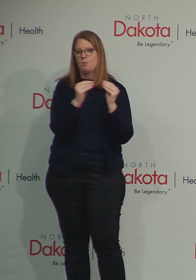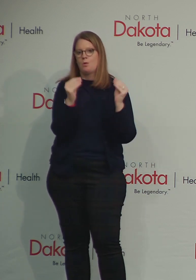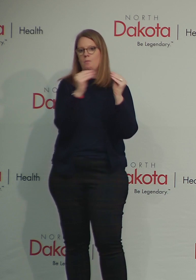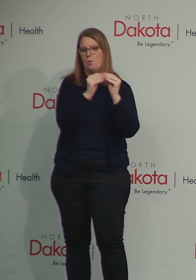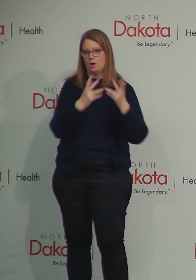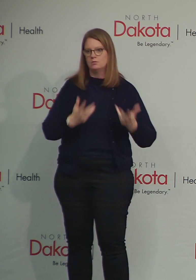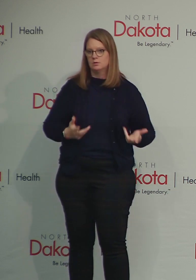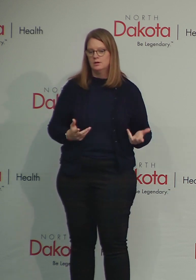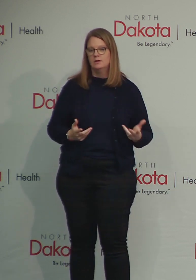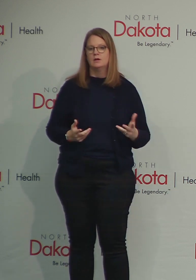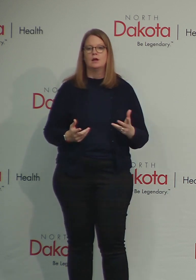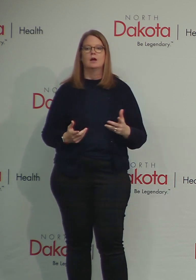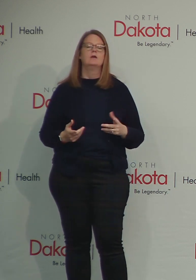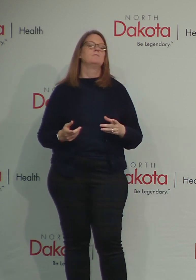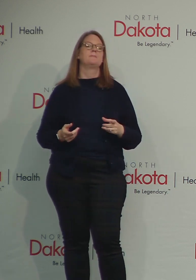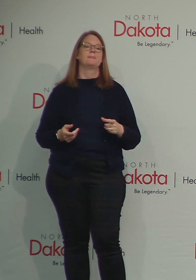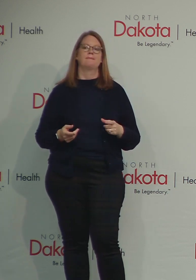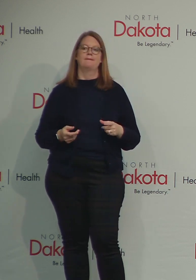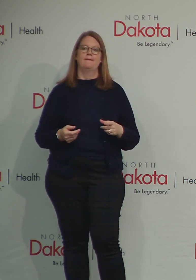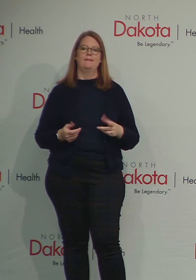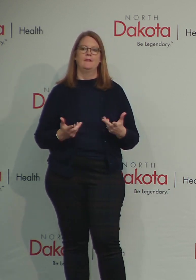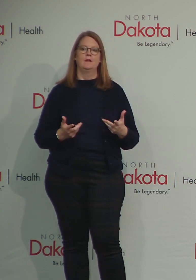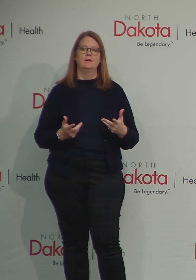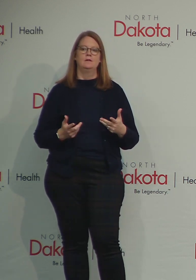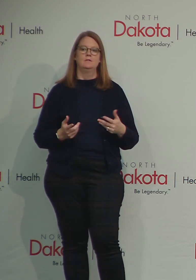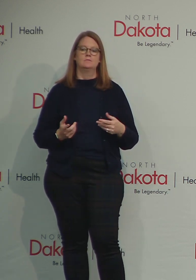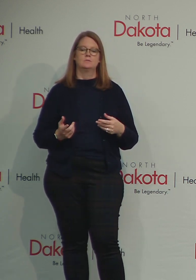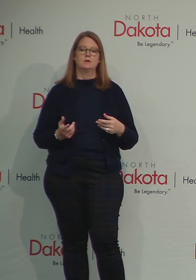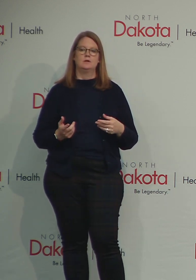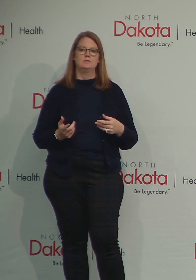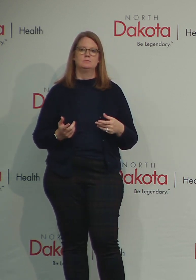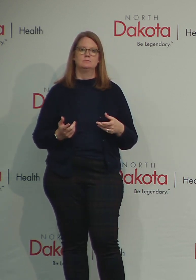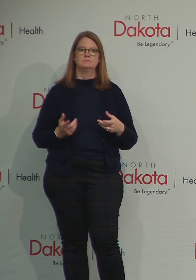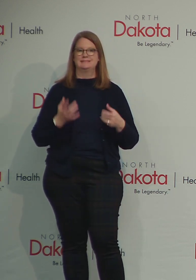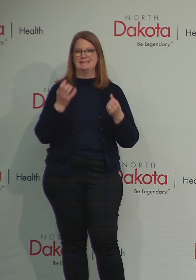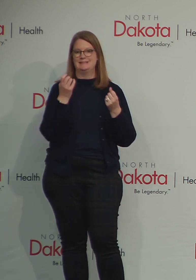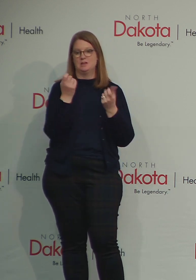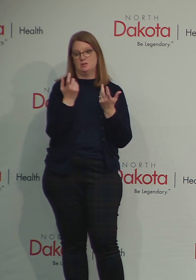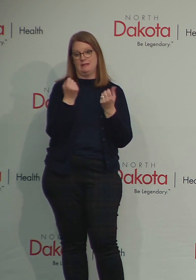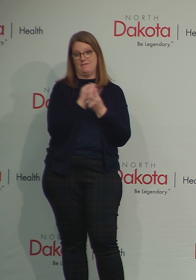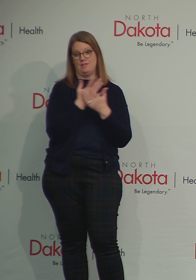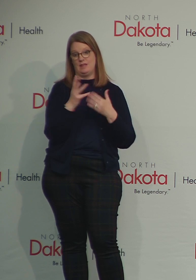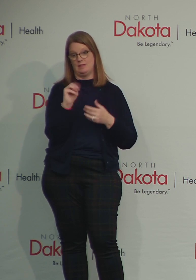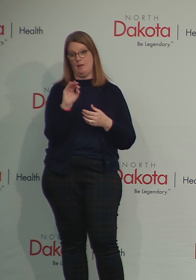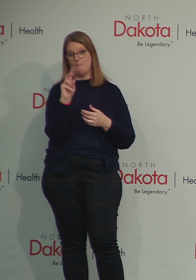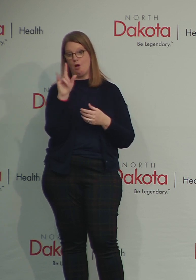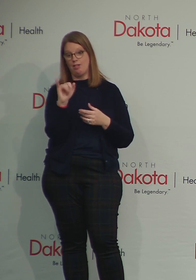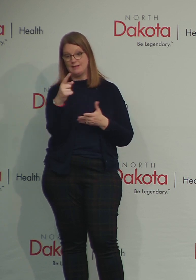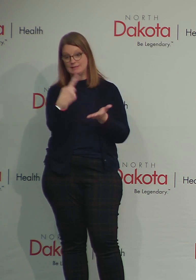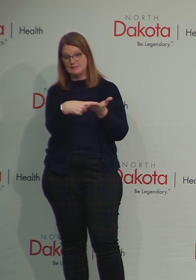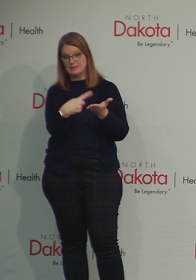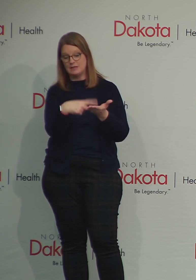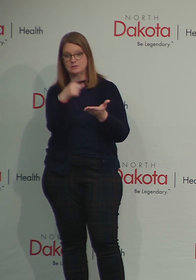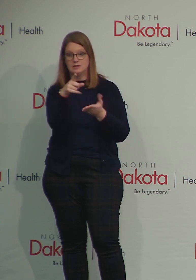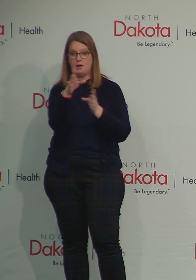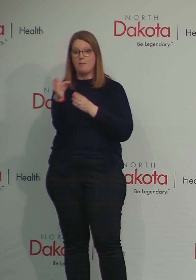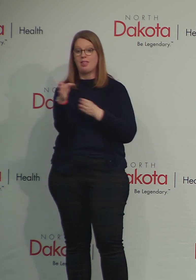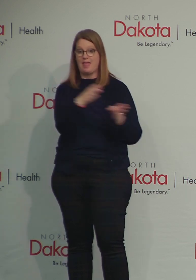more. And we're also going to be by that time we'll know everything that Molly talked about is